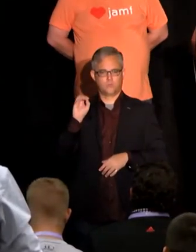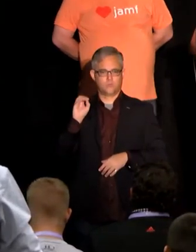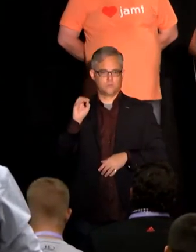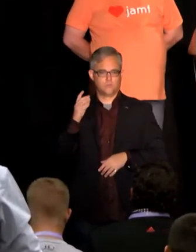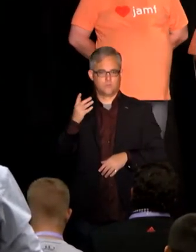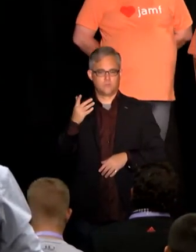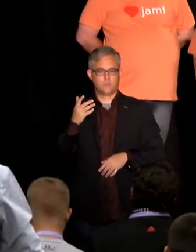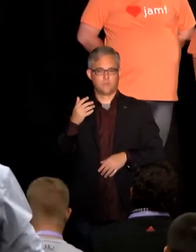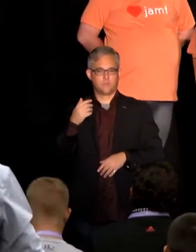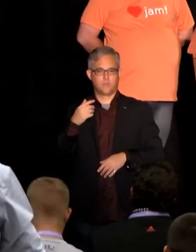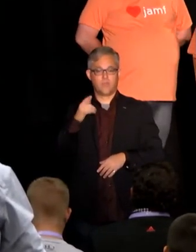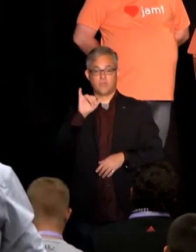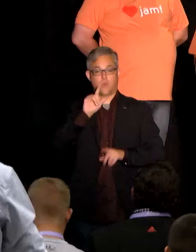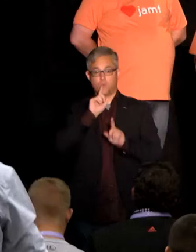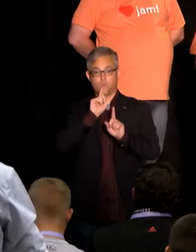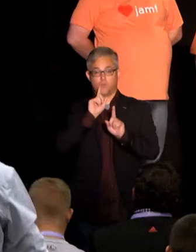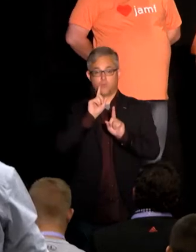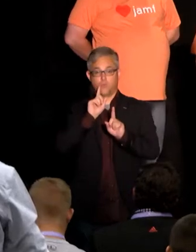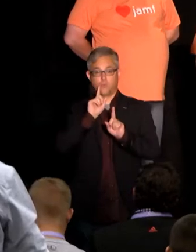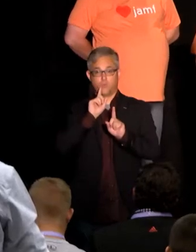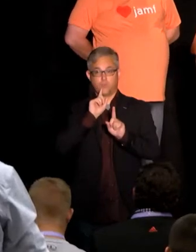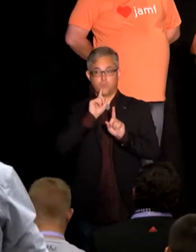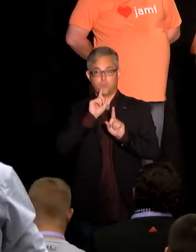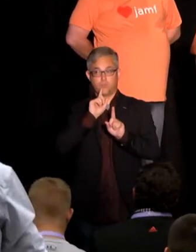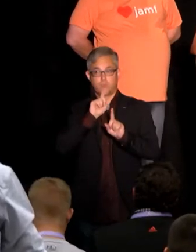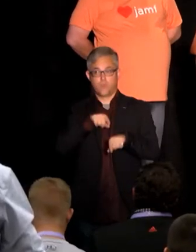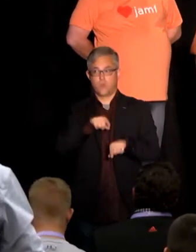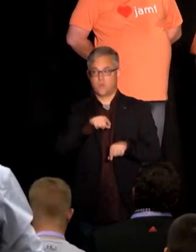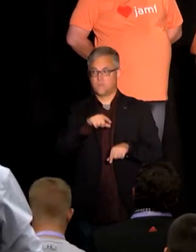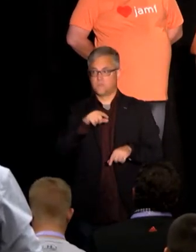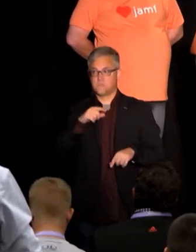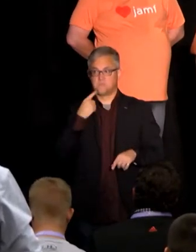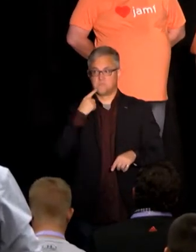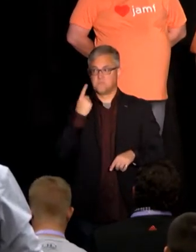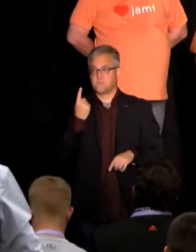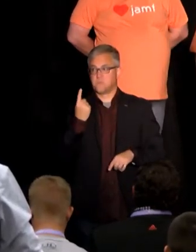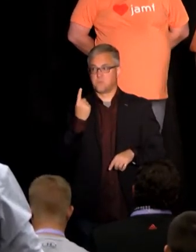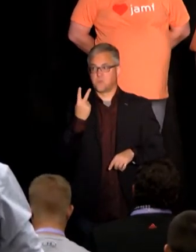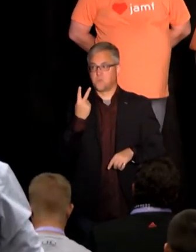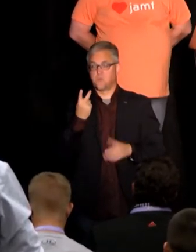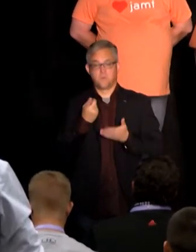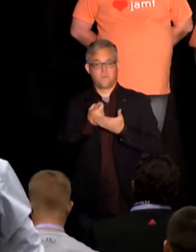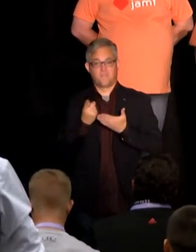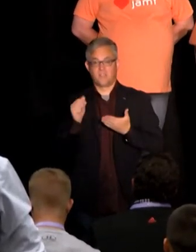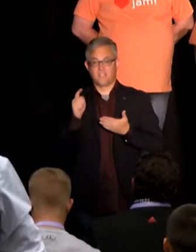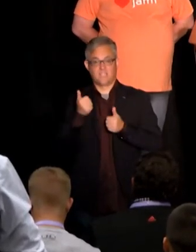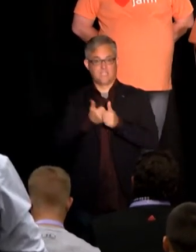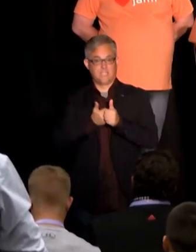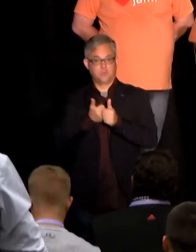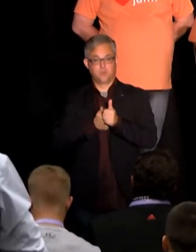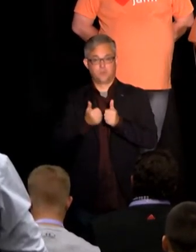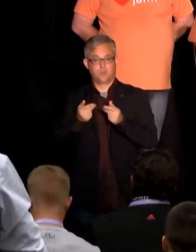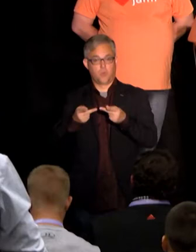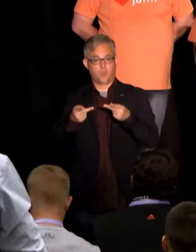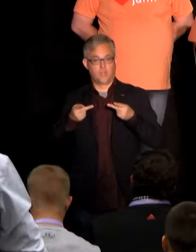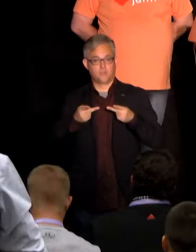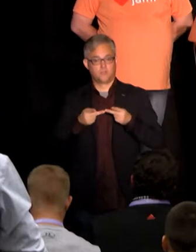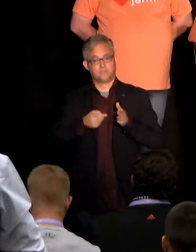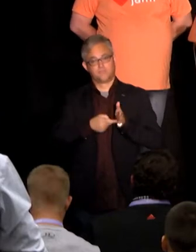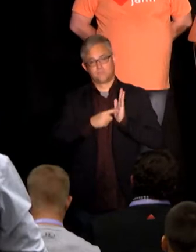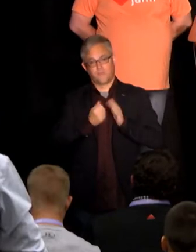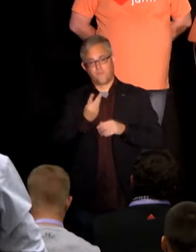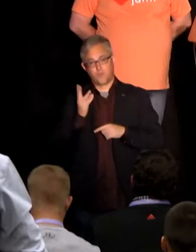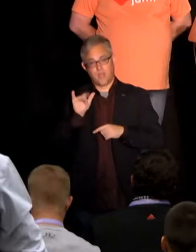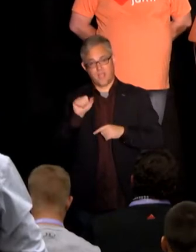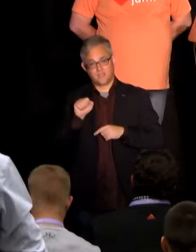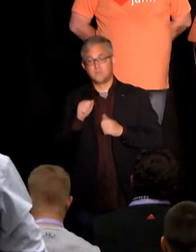didn't have, I mean, that report, it was maybe one or two devices at each location that took a few days to come in. Most of them were on